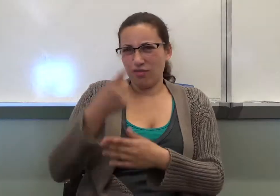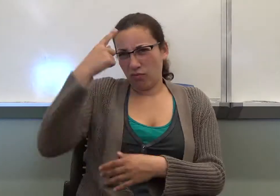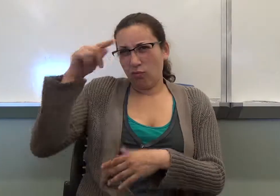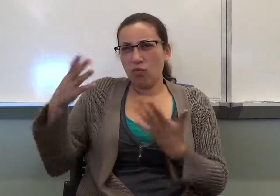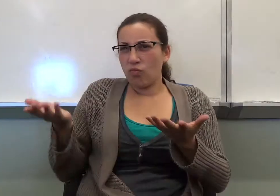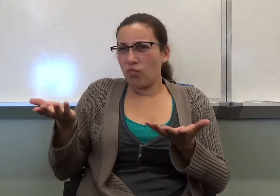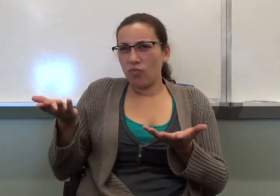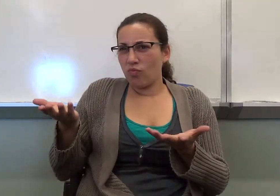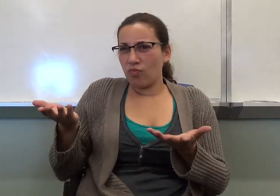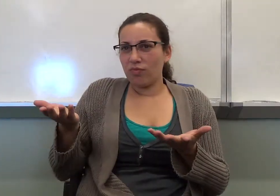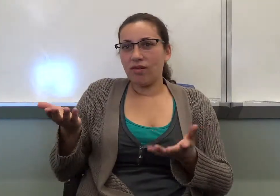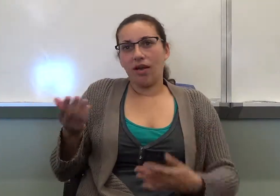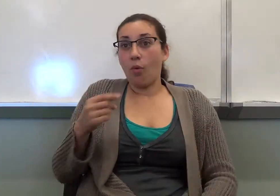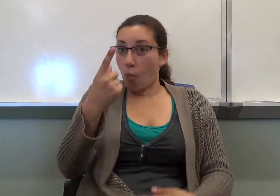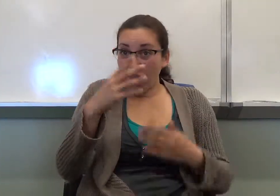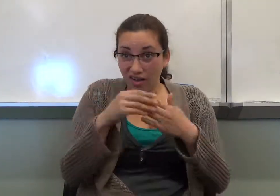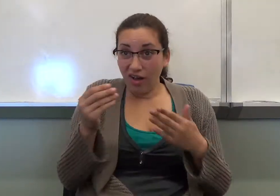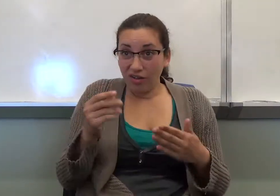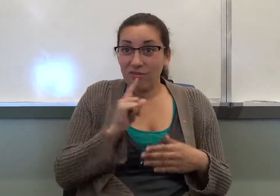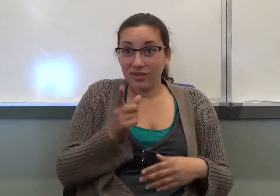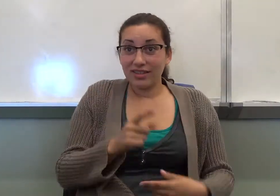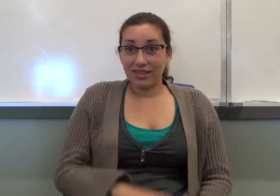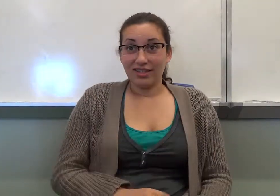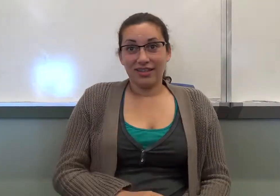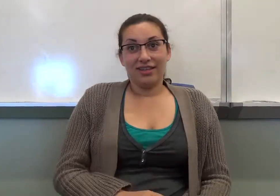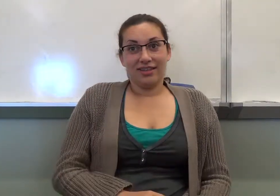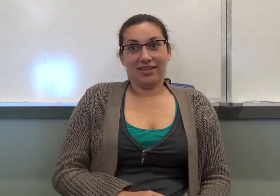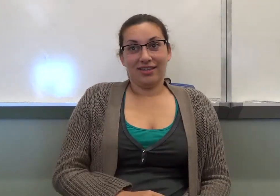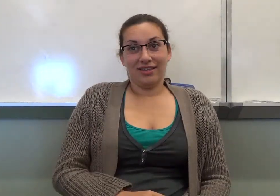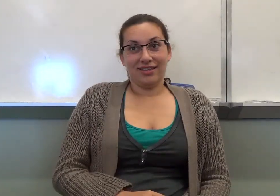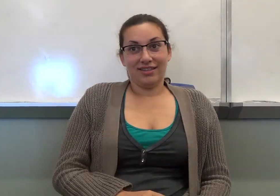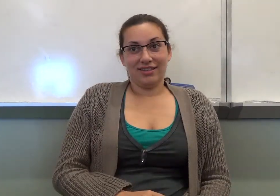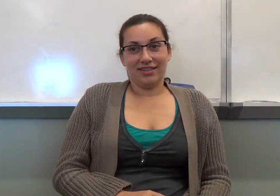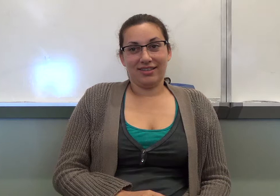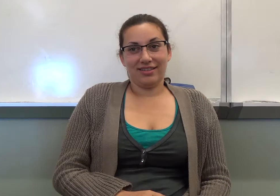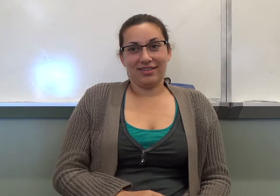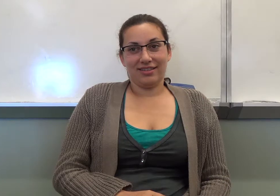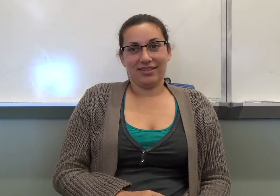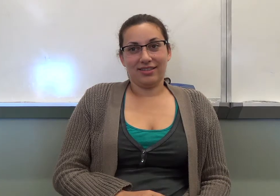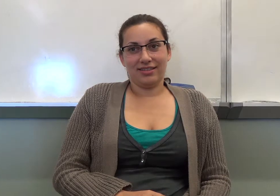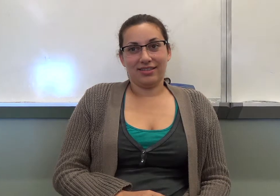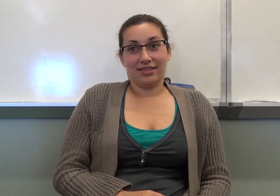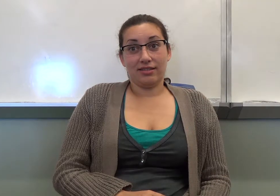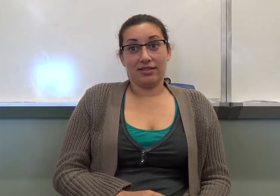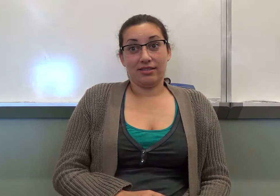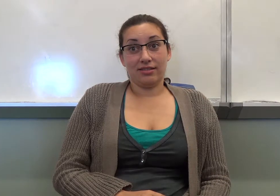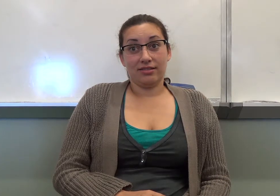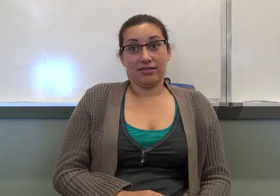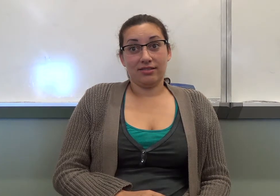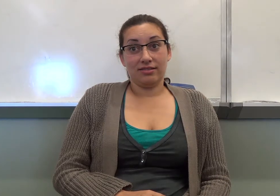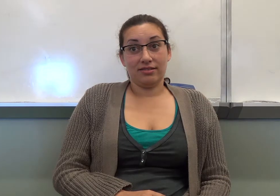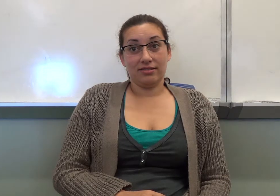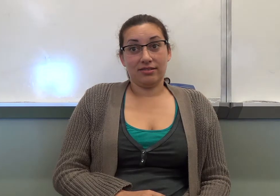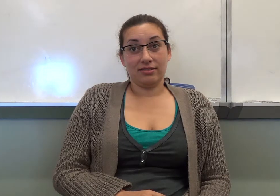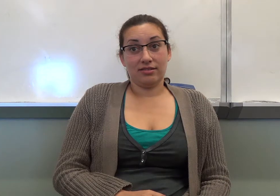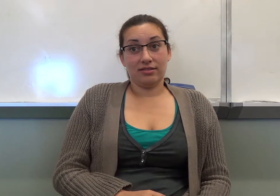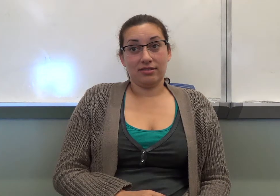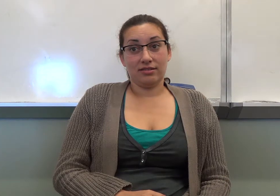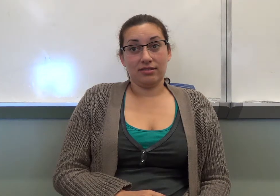Okay, now here you've got 10 plus 8, which is 18, times 1.5. But